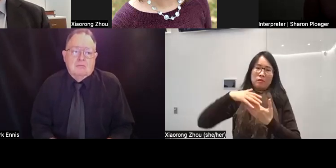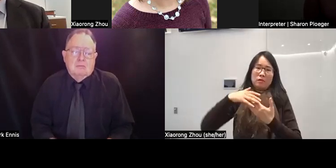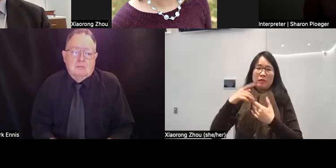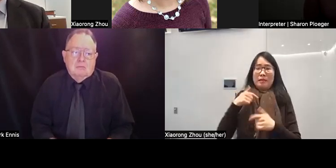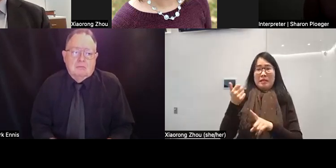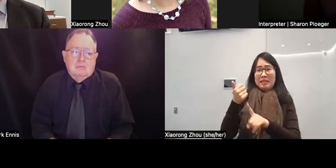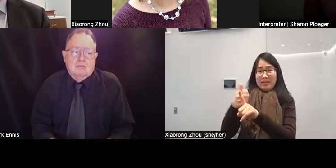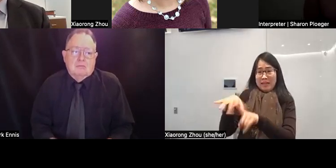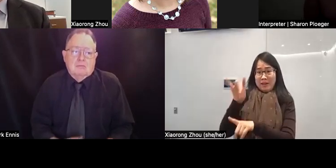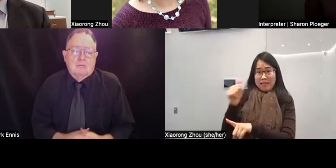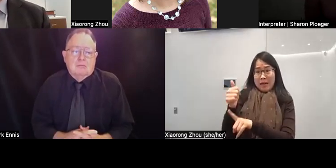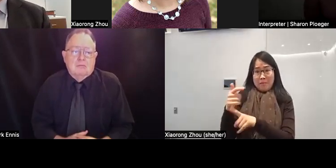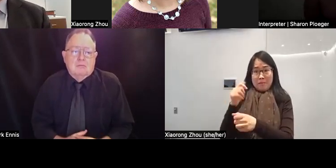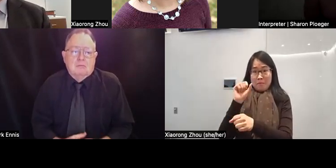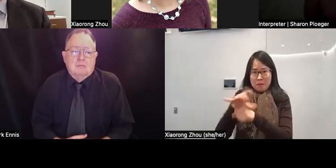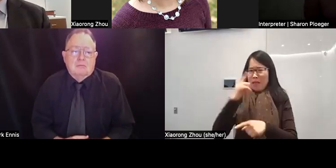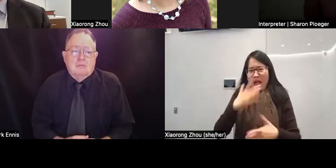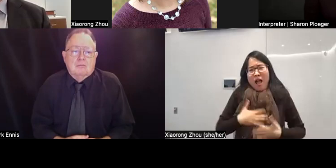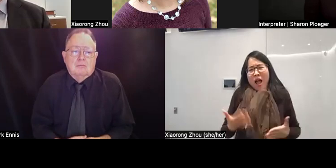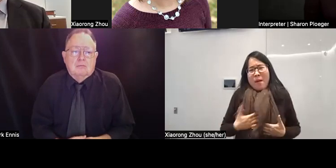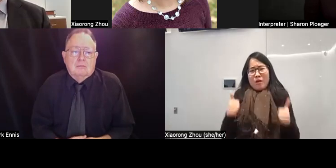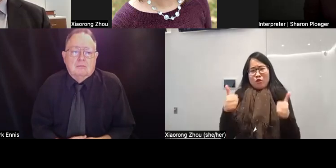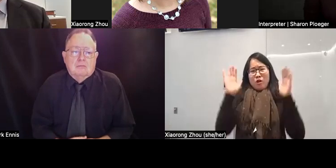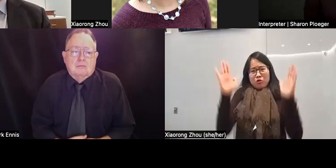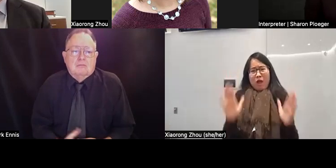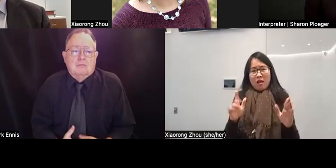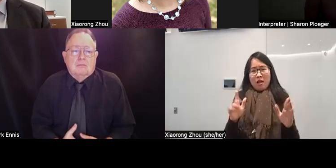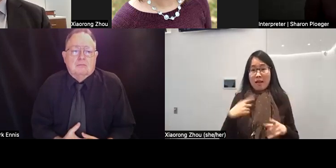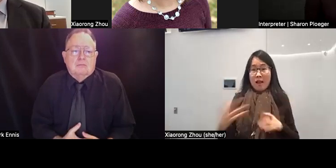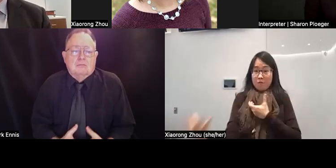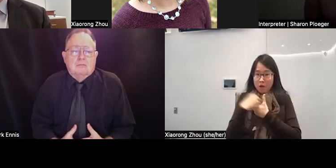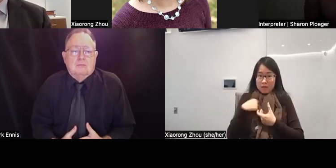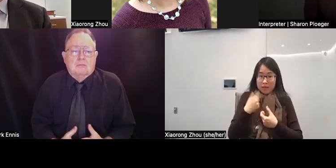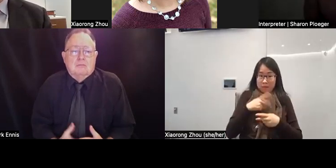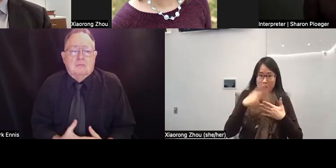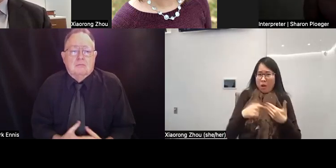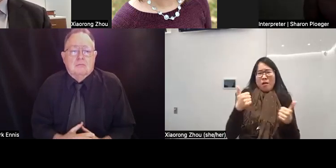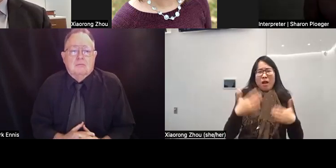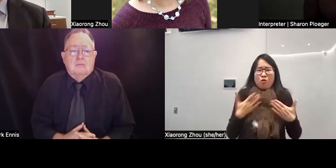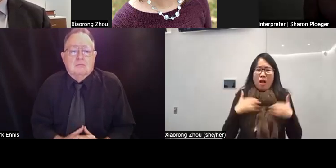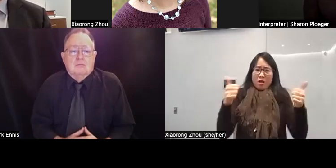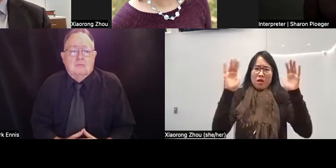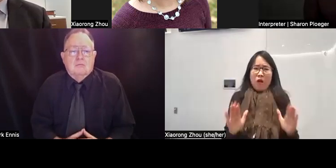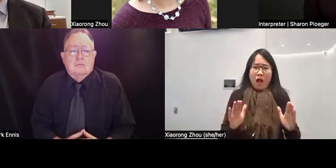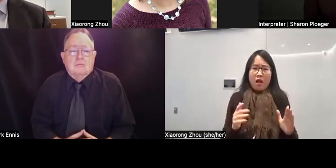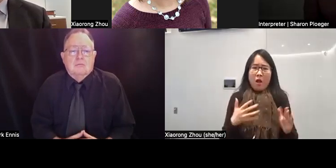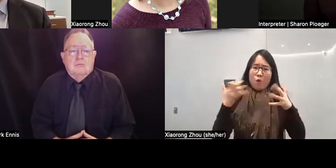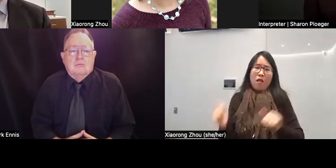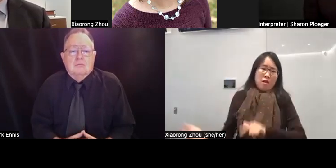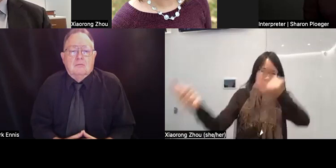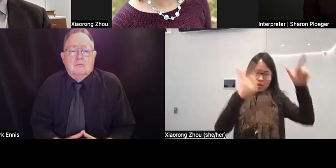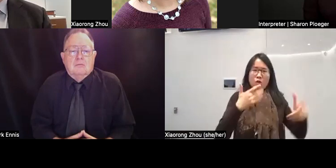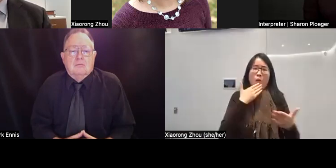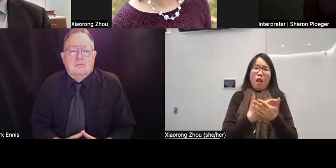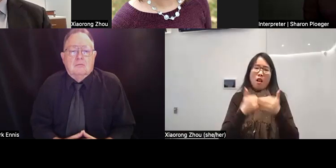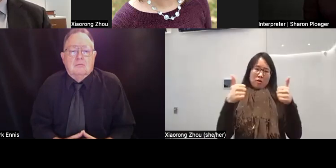United States, interact and socialize with people to help them find themselves, finding a job and doing things. So I think people are